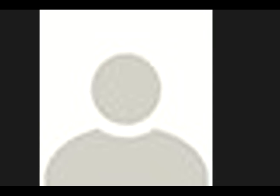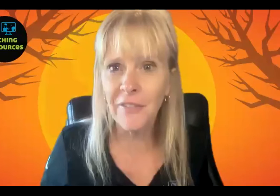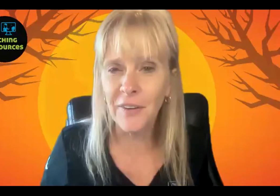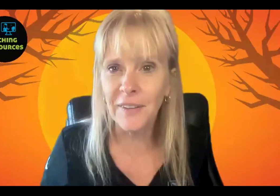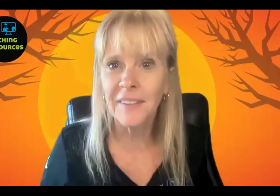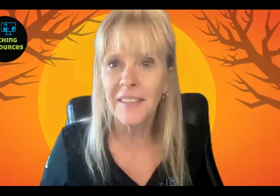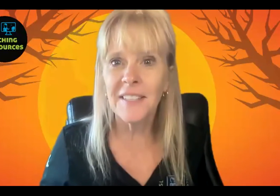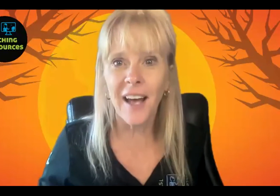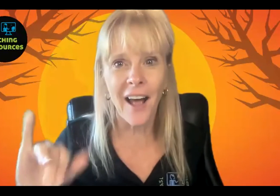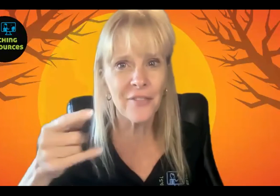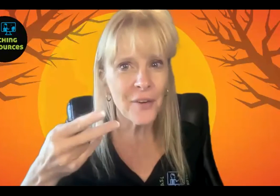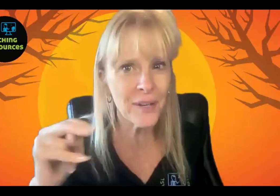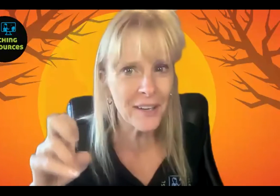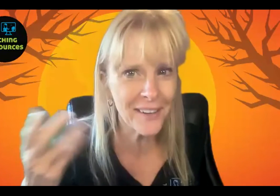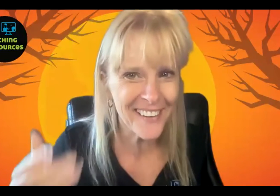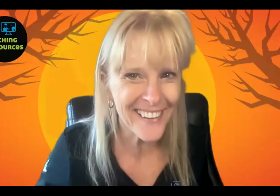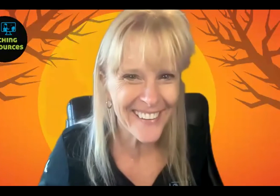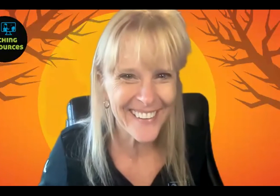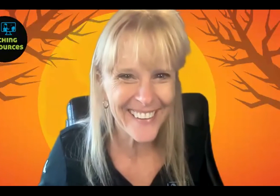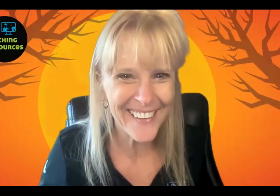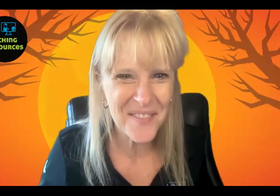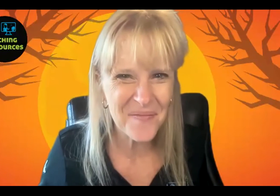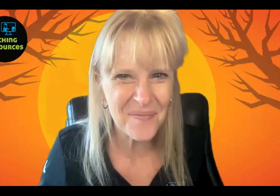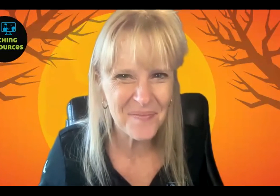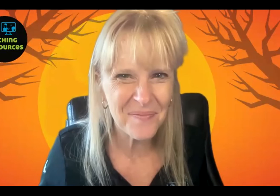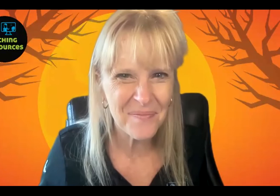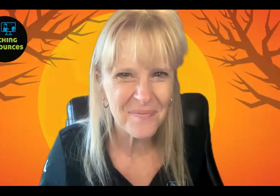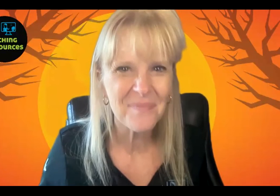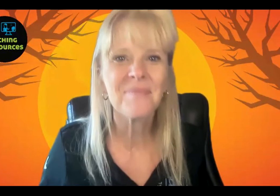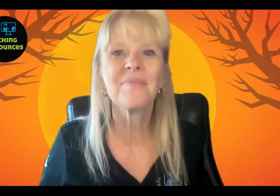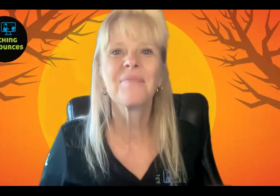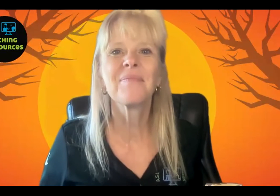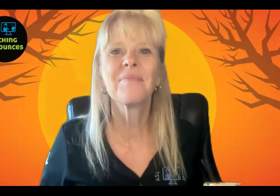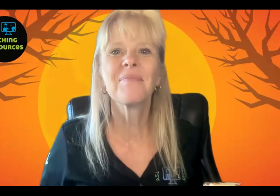Well, I have an iPhone here.